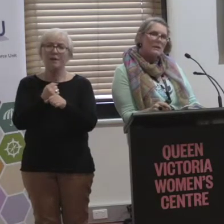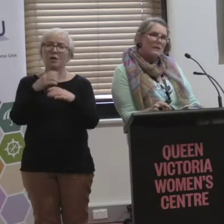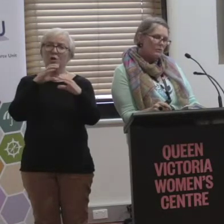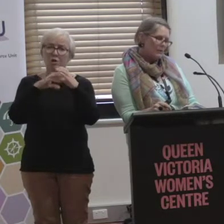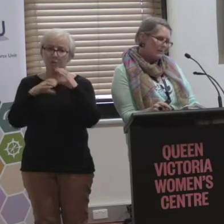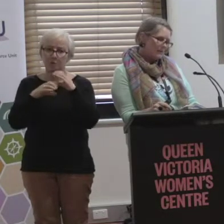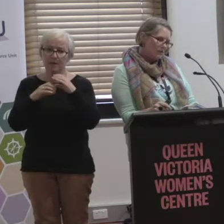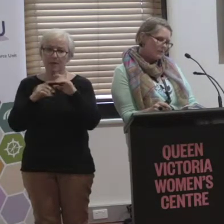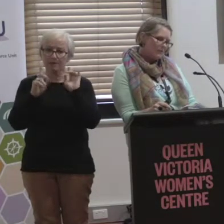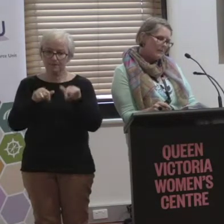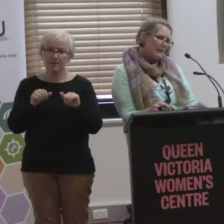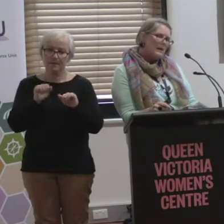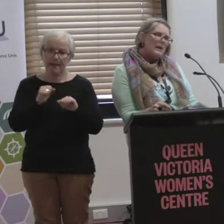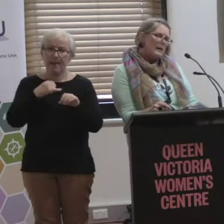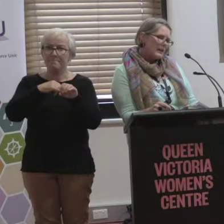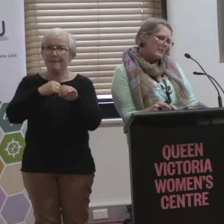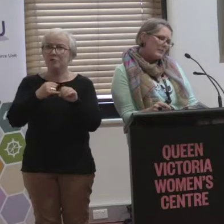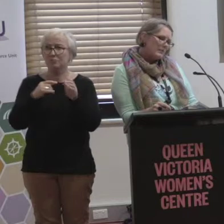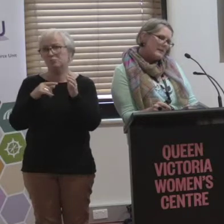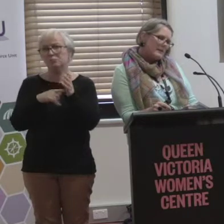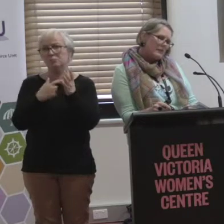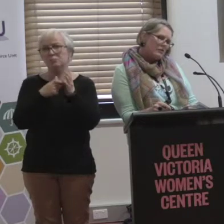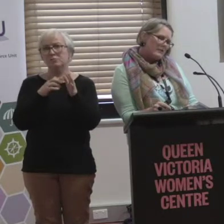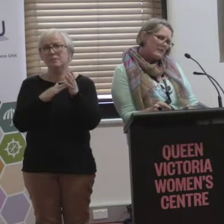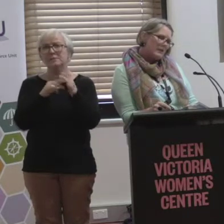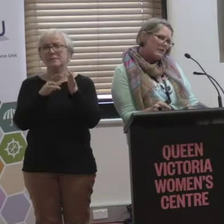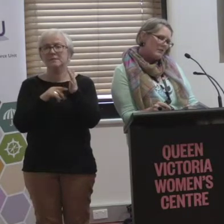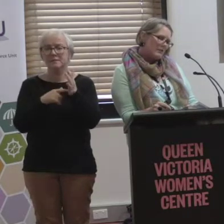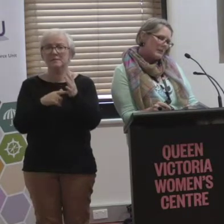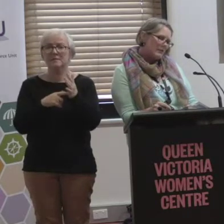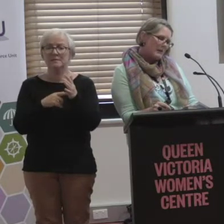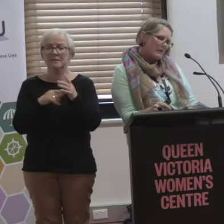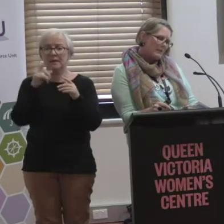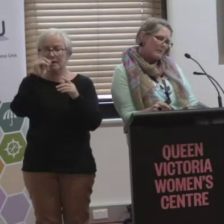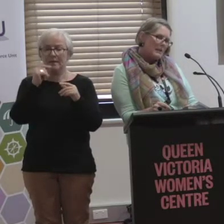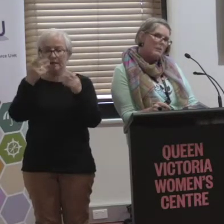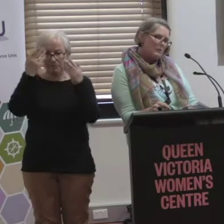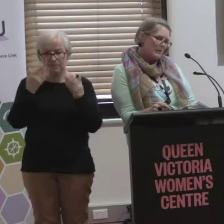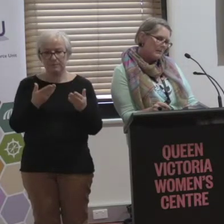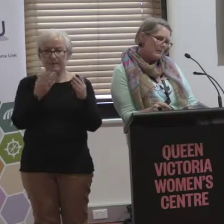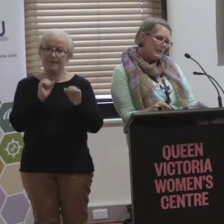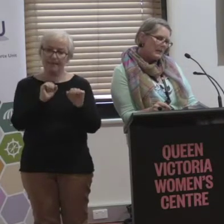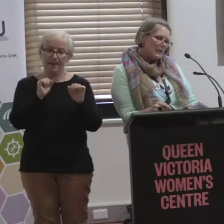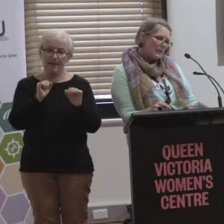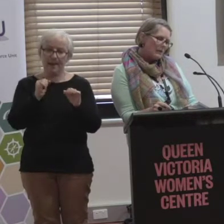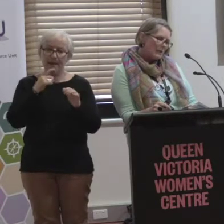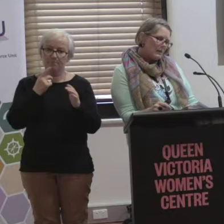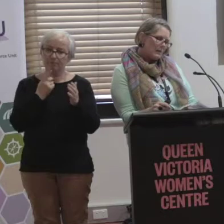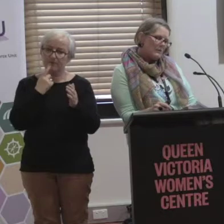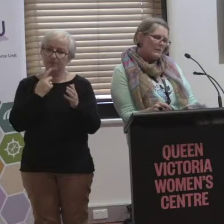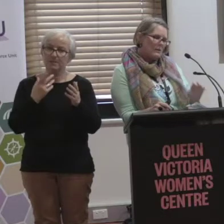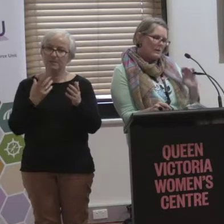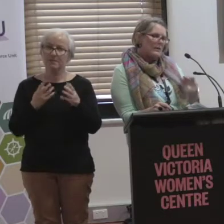to their medical treatment decisions, and they can represent the interest of the patient in respect to the patient's medical treatment, including